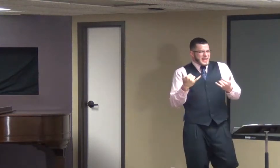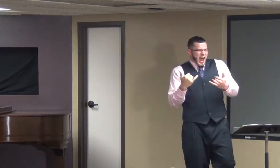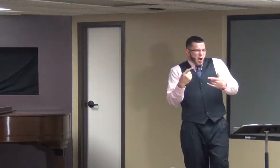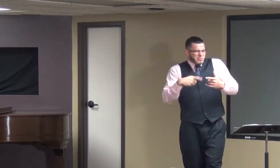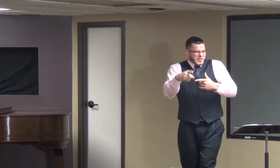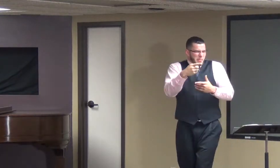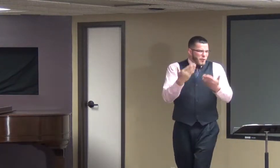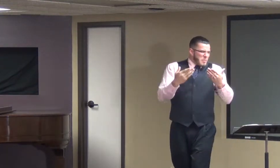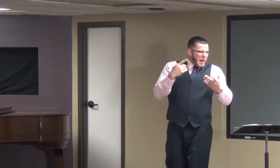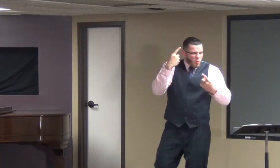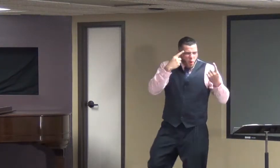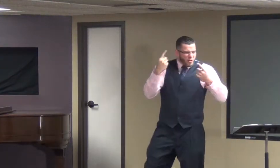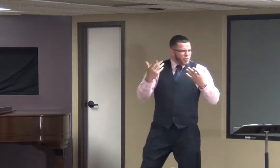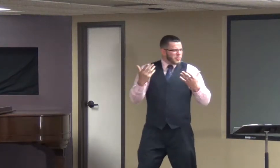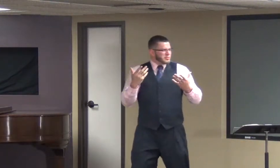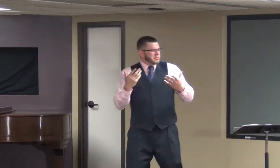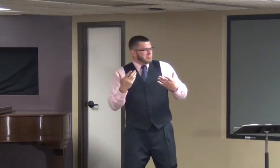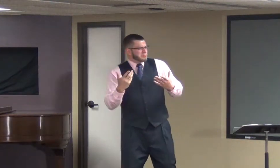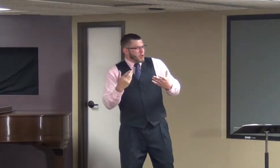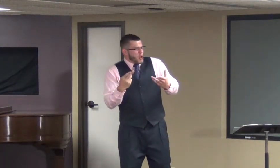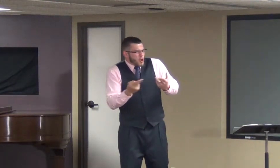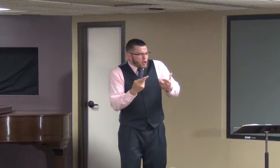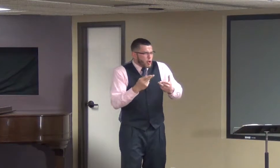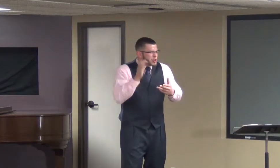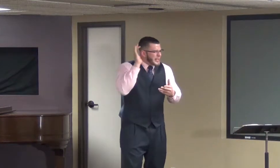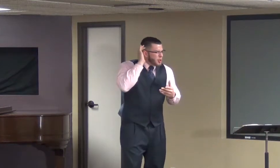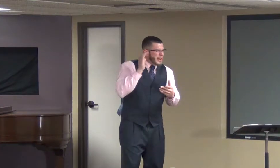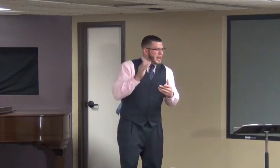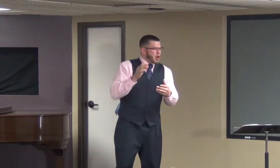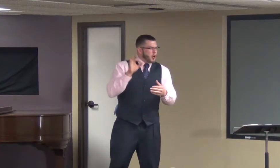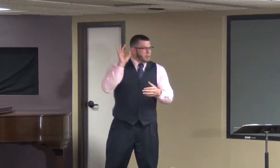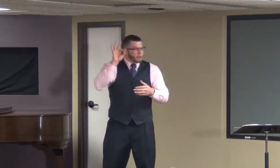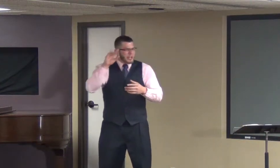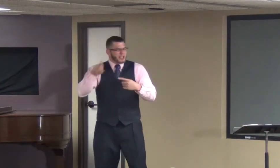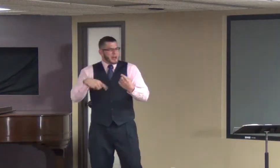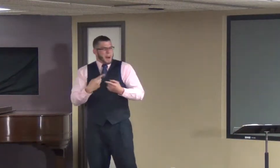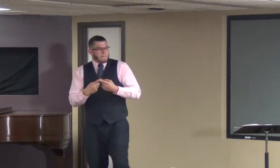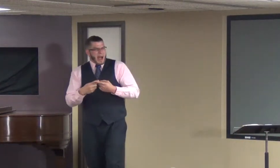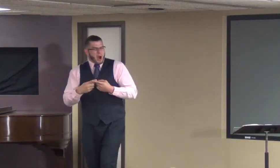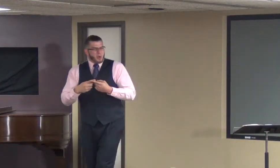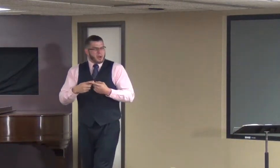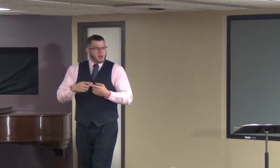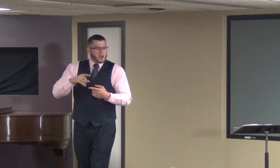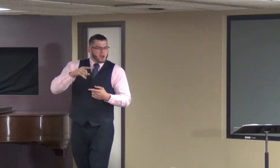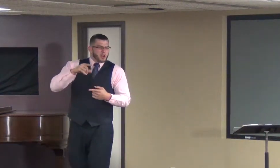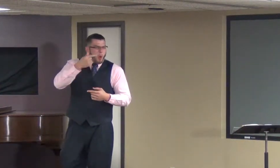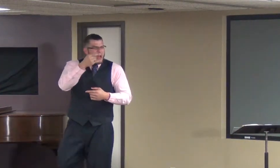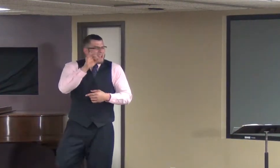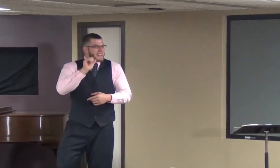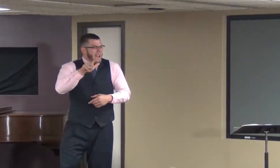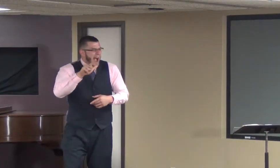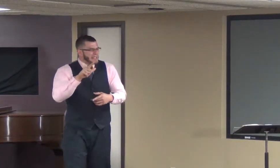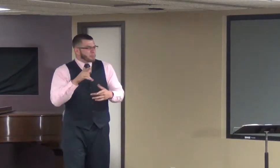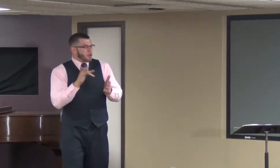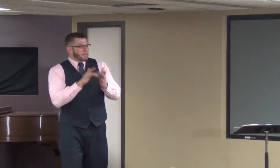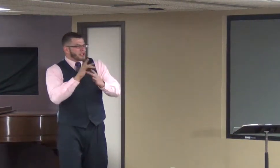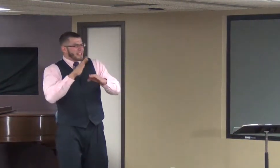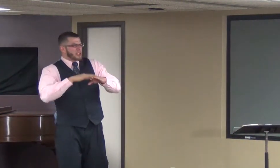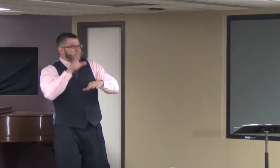Now, some of you may be wondering, usually you hear preaching about, you know, gospel of Jesus on